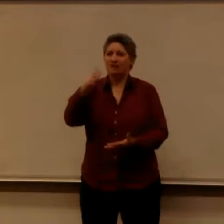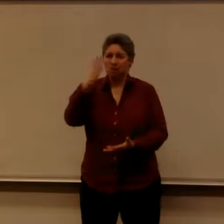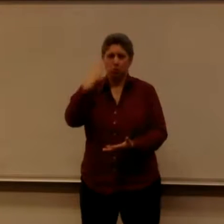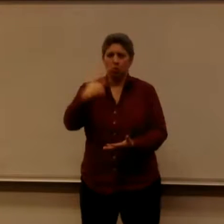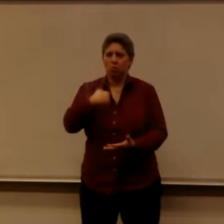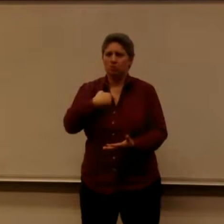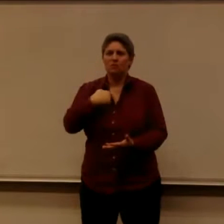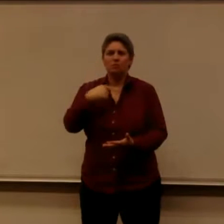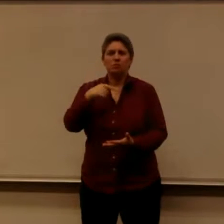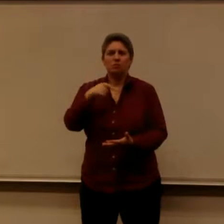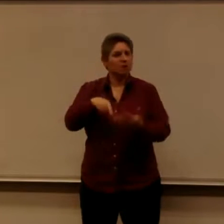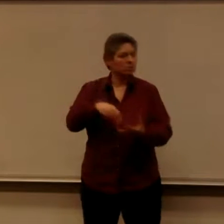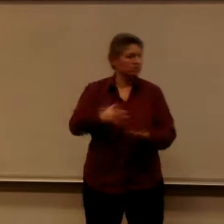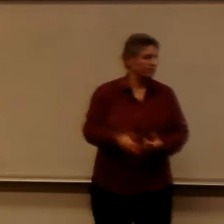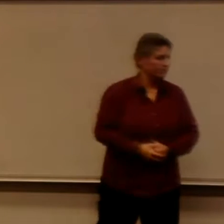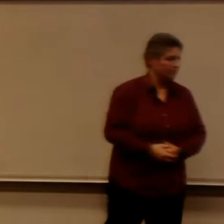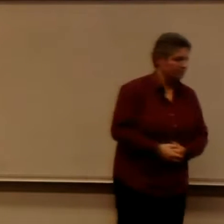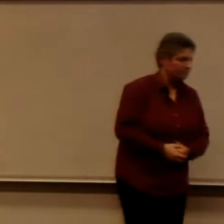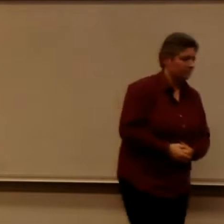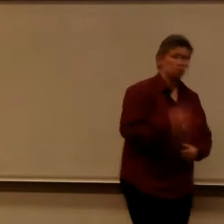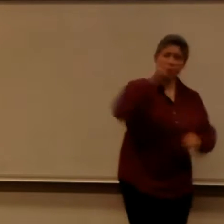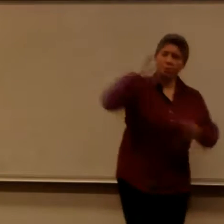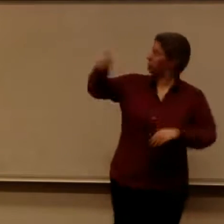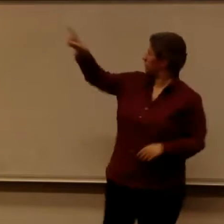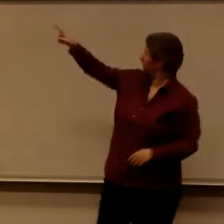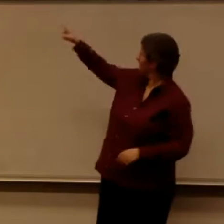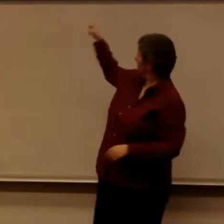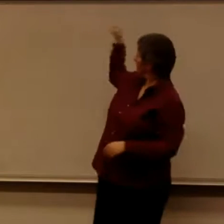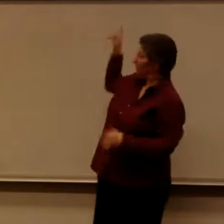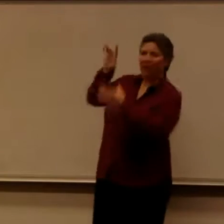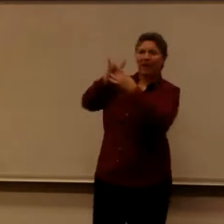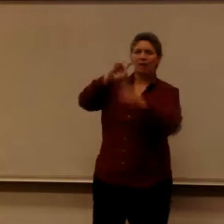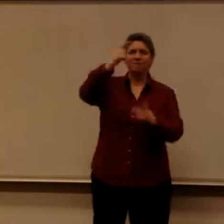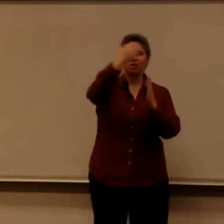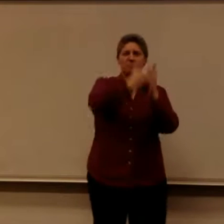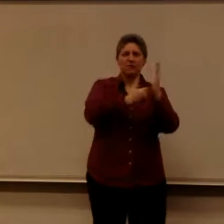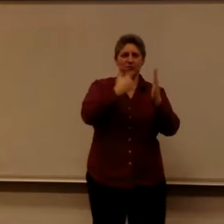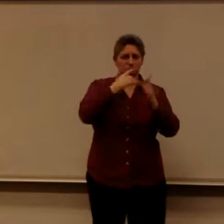they really have that rich information straight from the deaf communities.